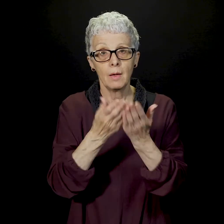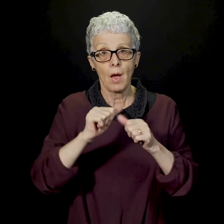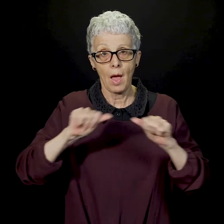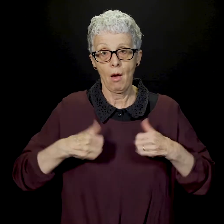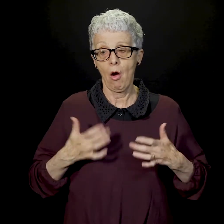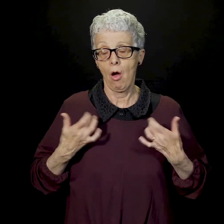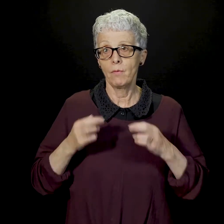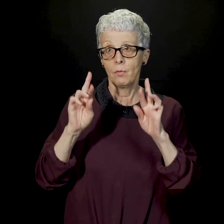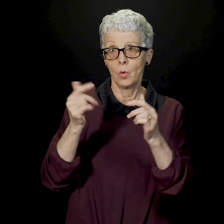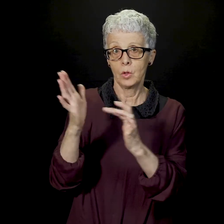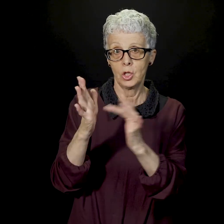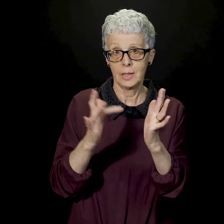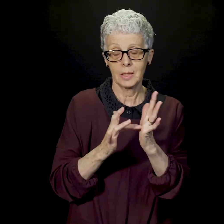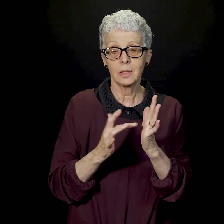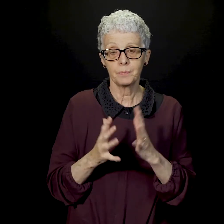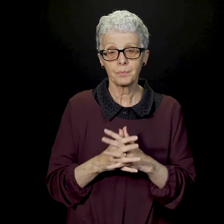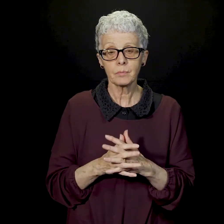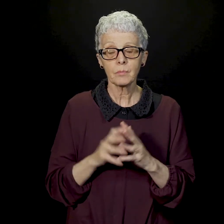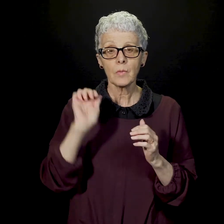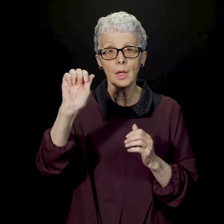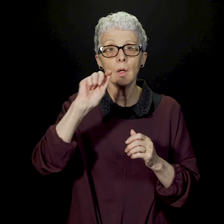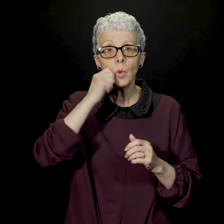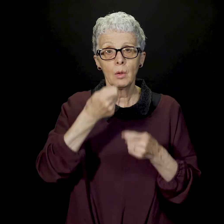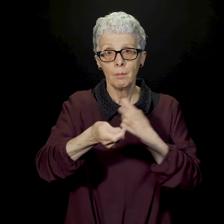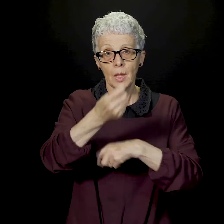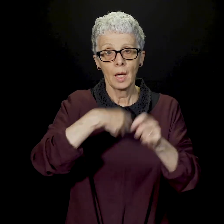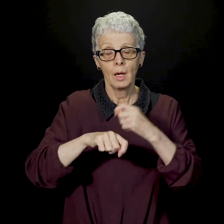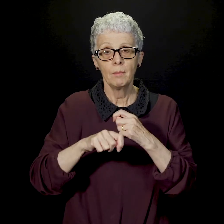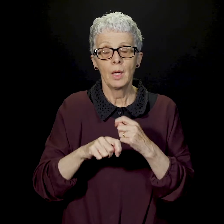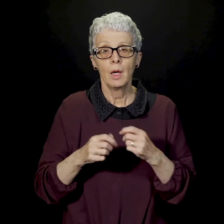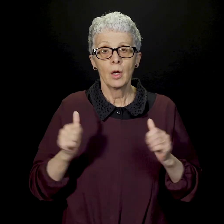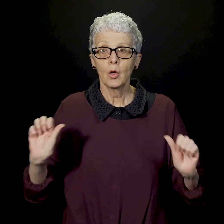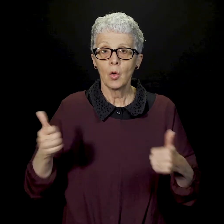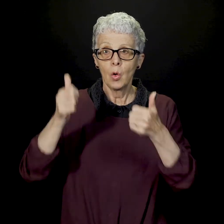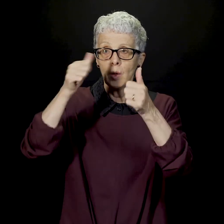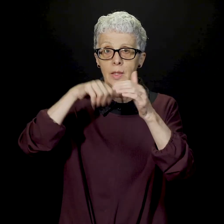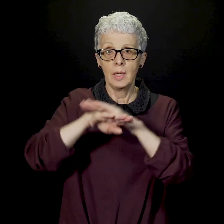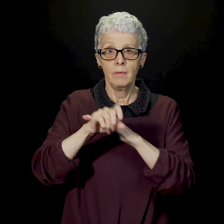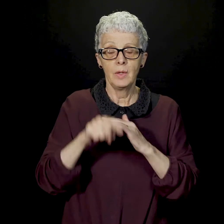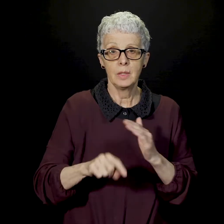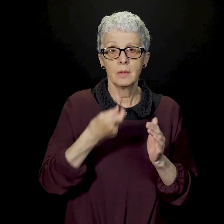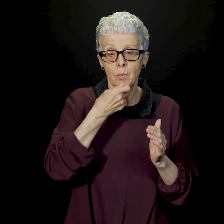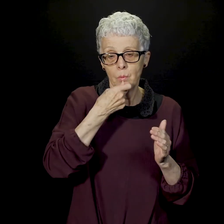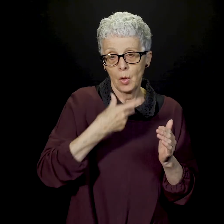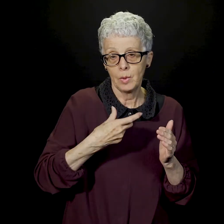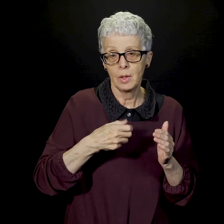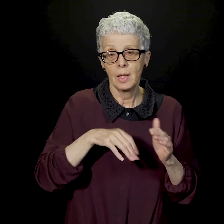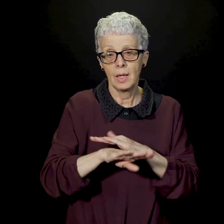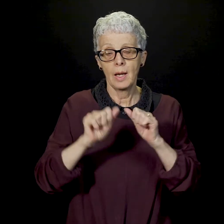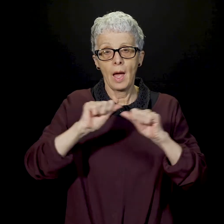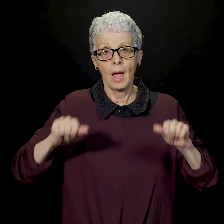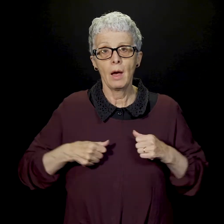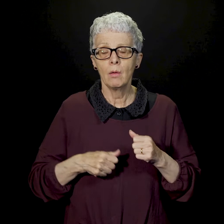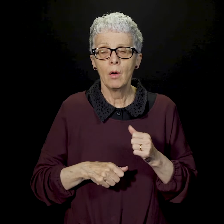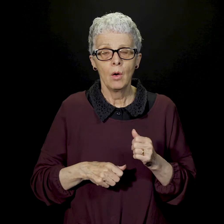lives for him. That he would be glorified, not just in this moment, but in our